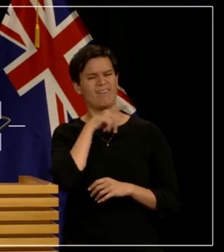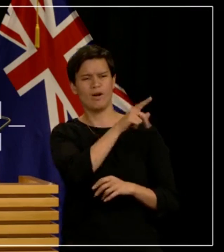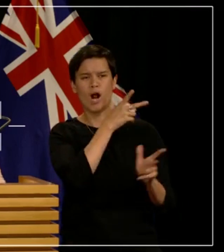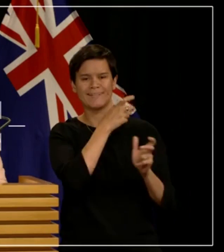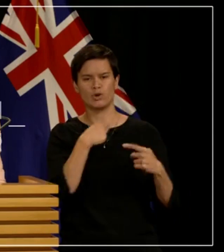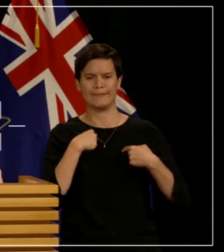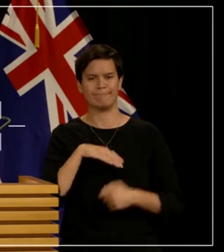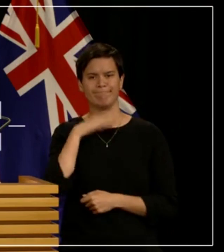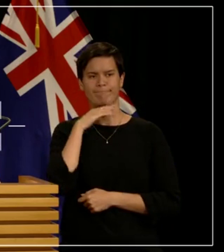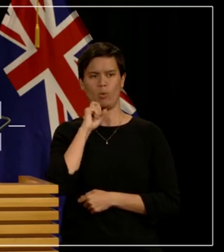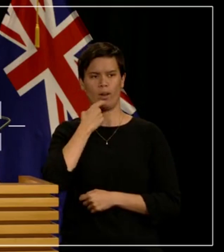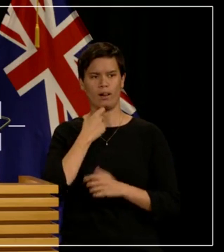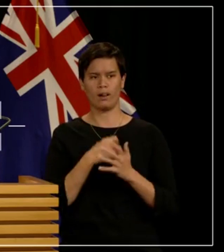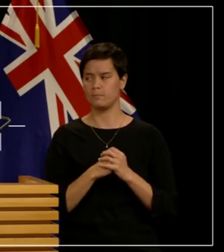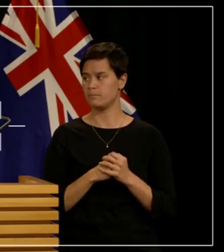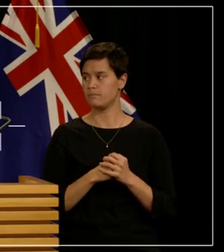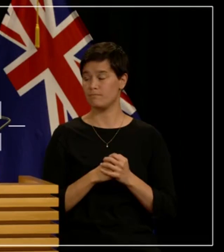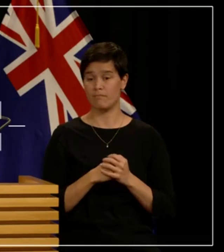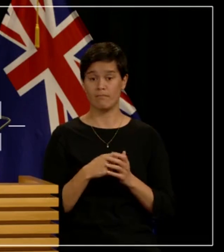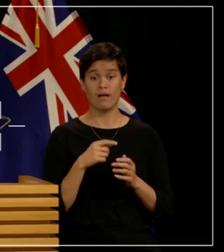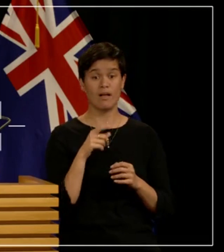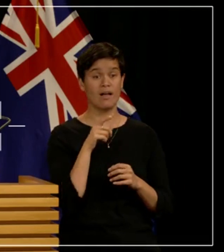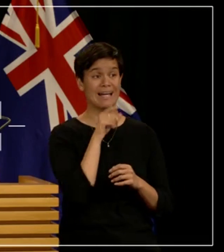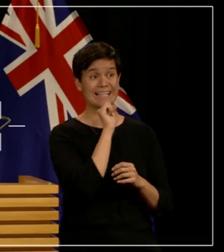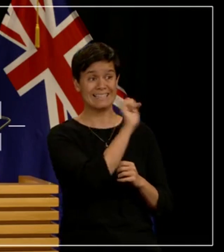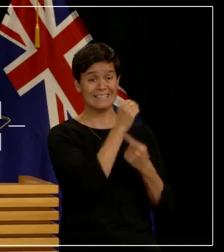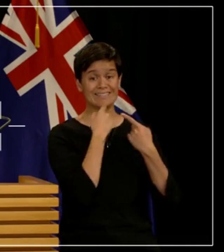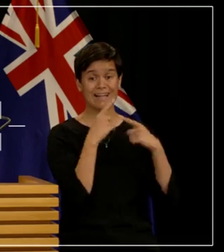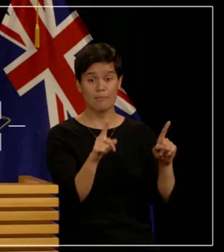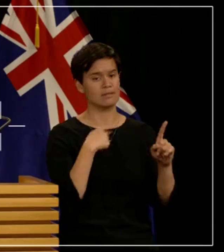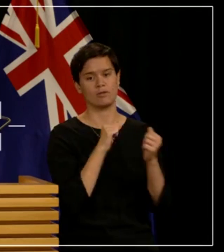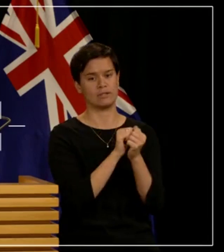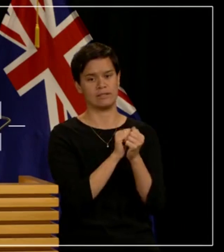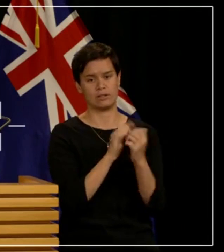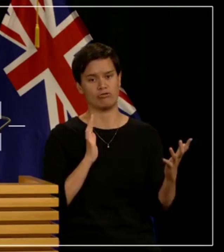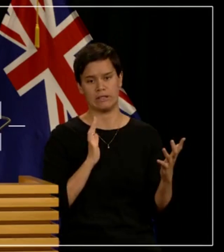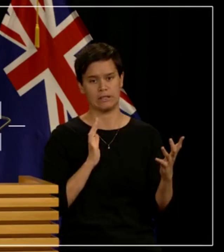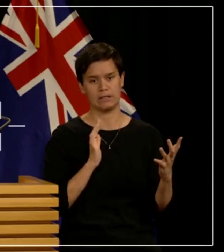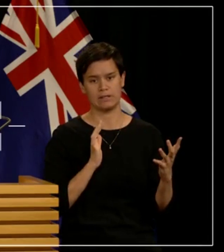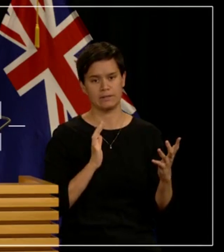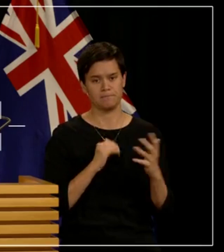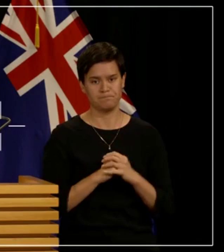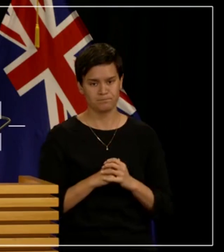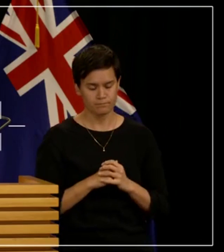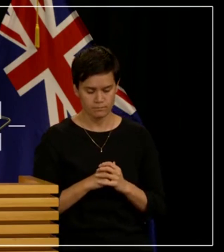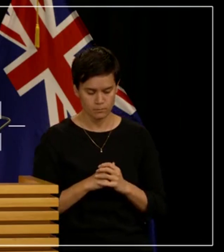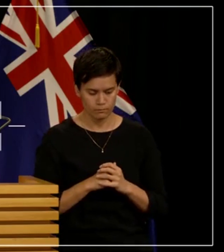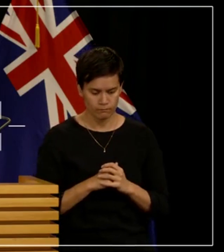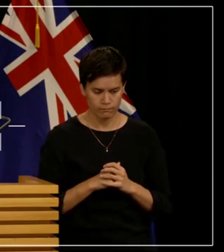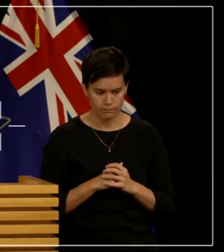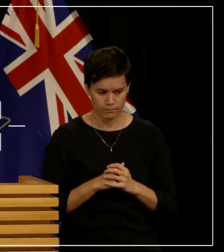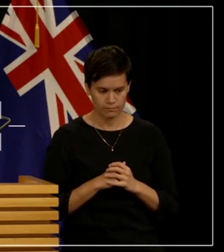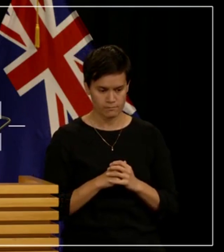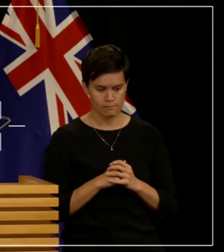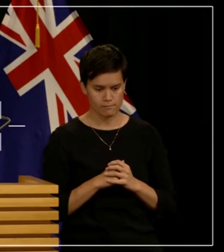tougher, the realities of coalition government remain. I absolutely disagree with the statements that he's made, but I also have to